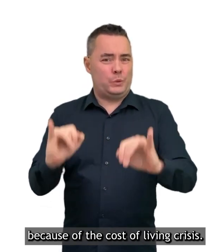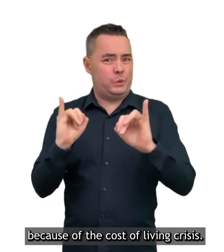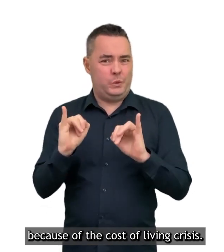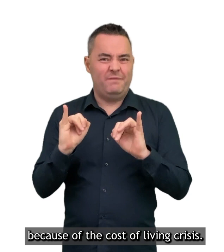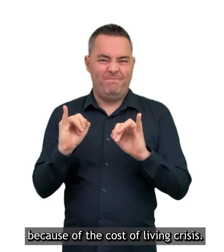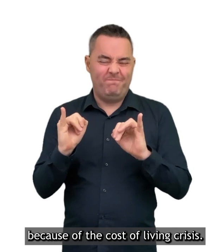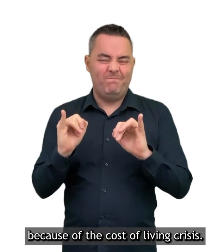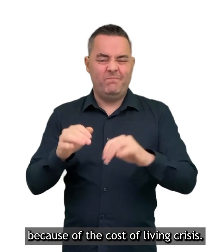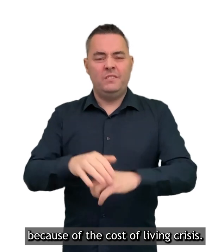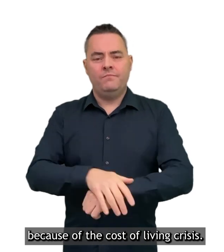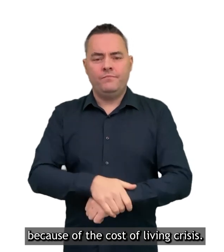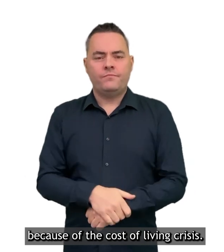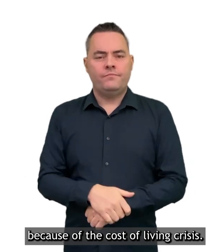living crisis.